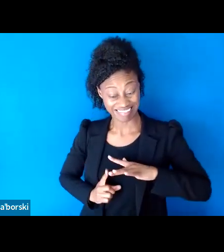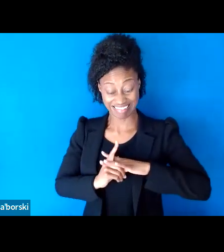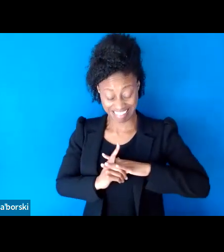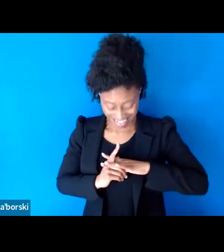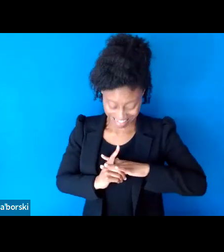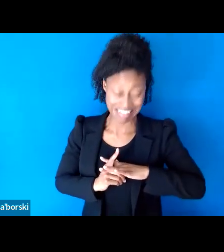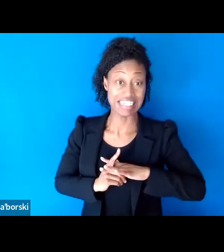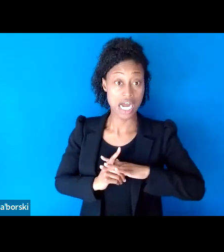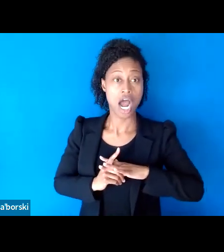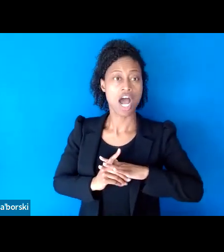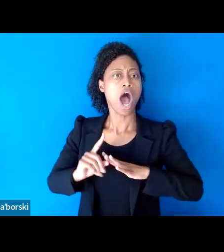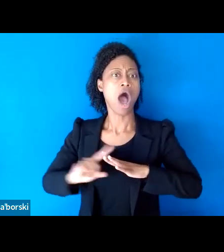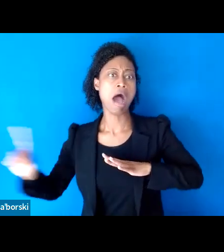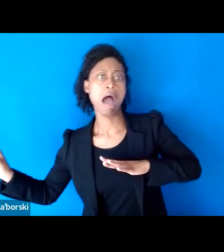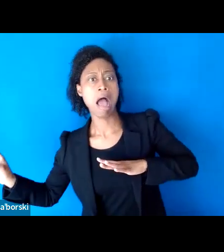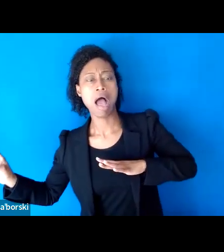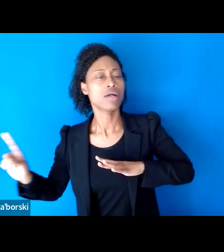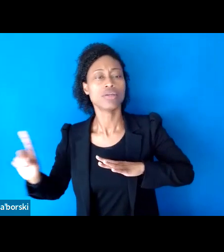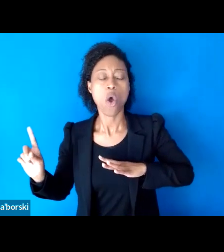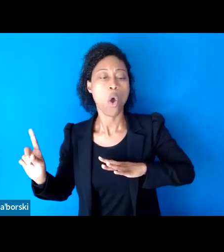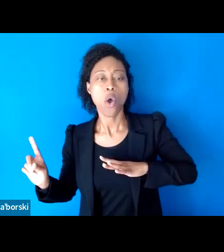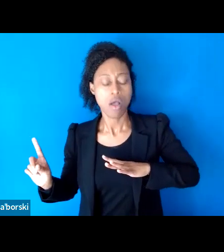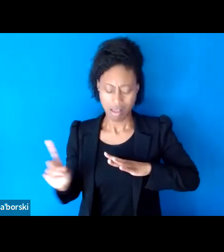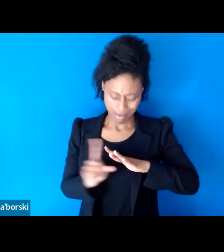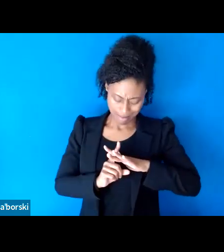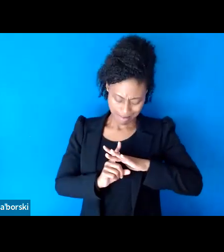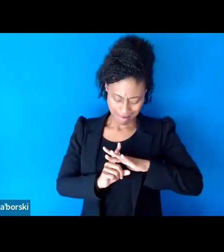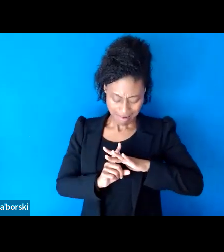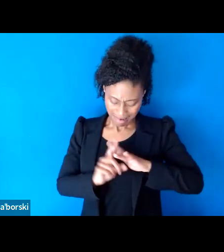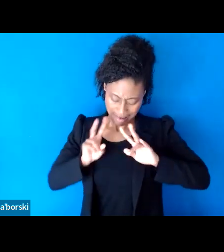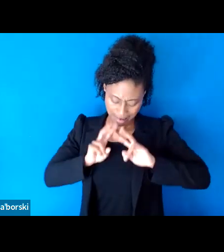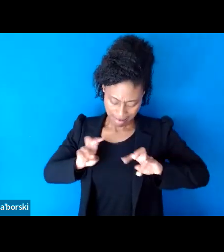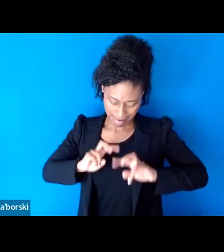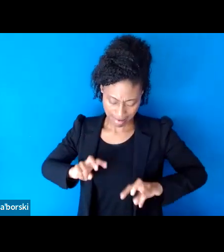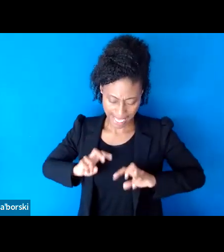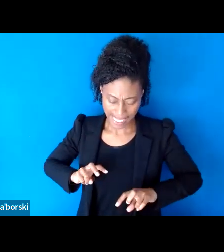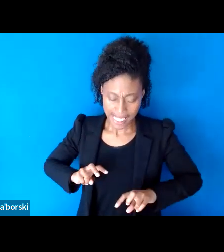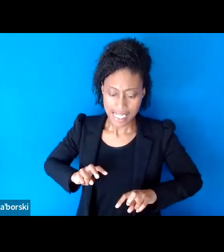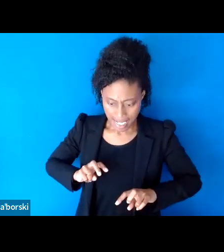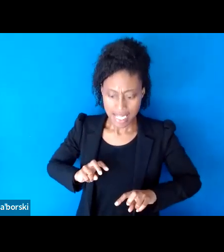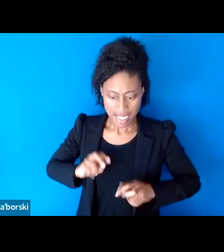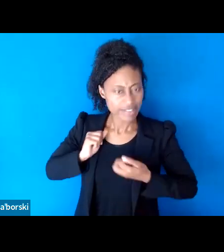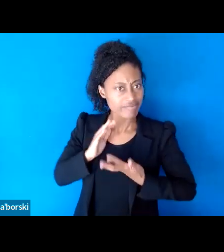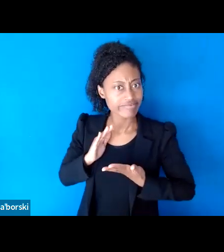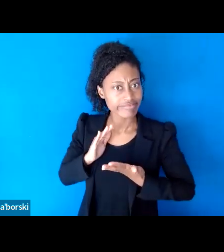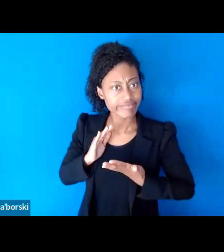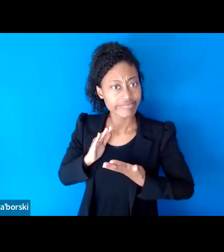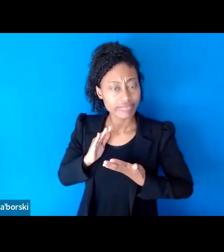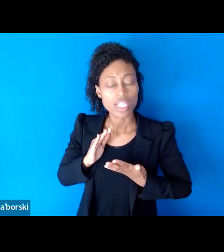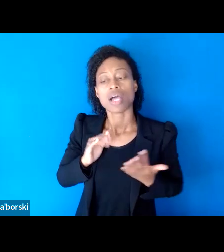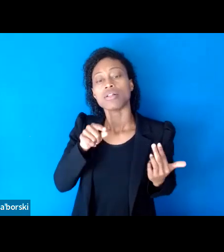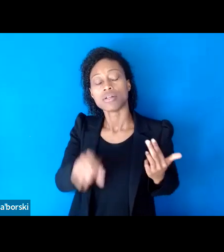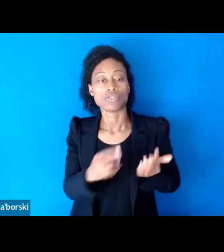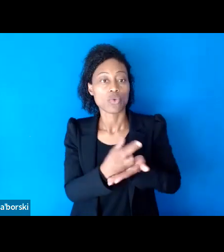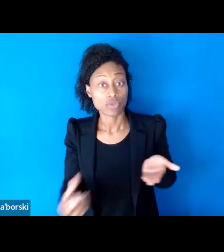it. And then I just wanted to note the resources posted inside of the chat will be put onto the